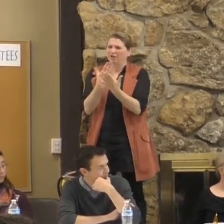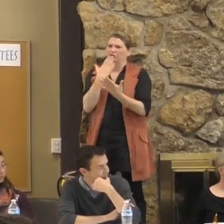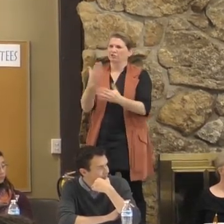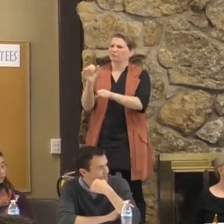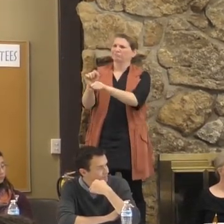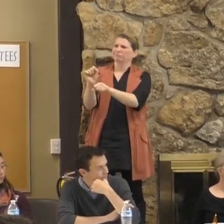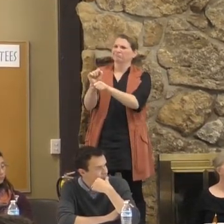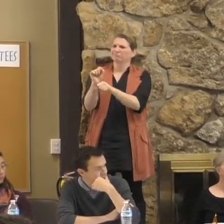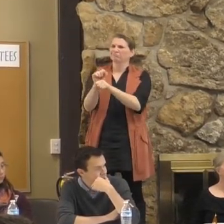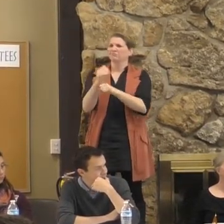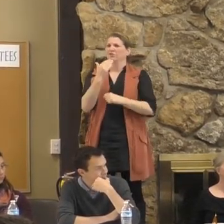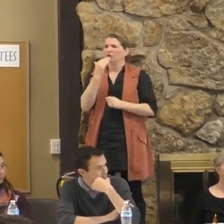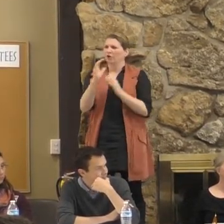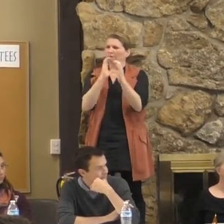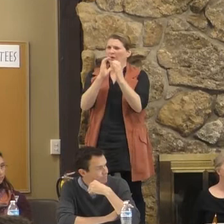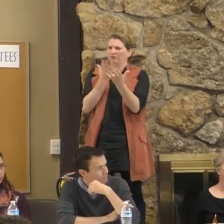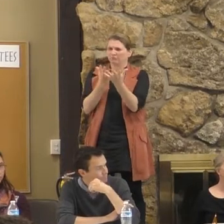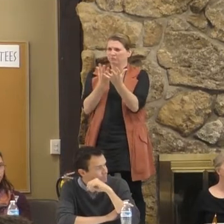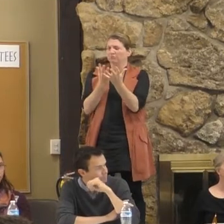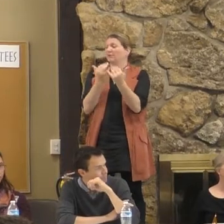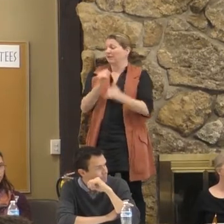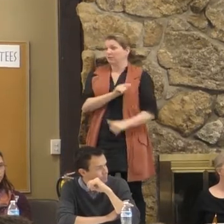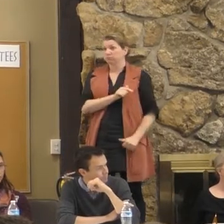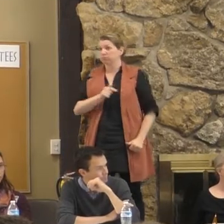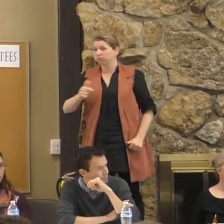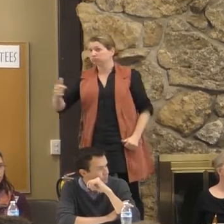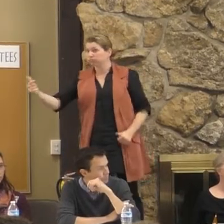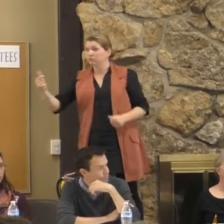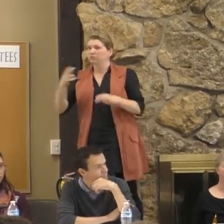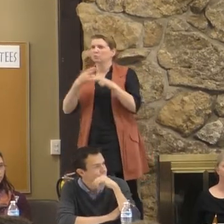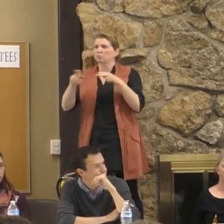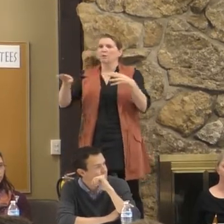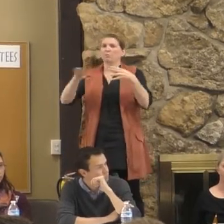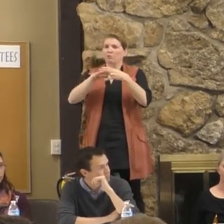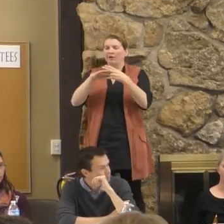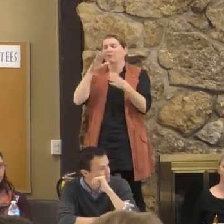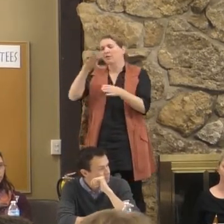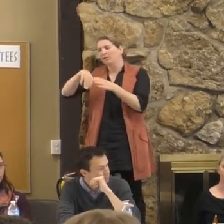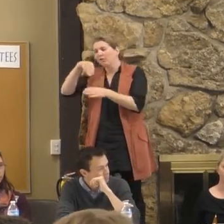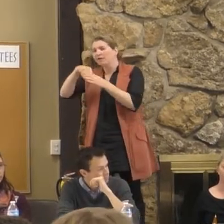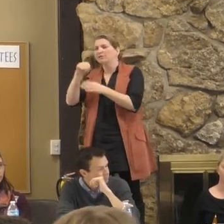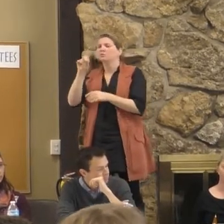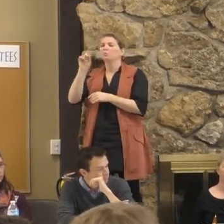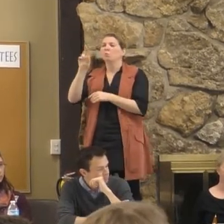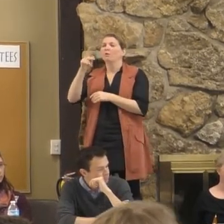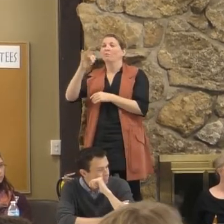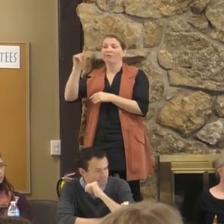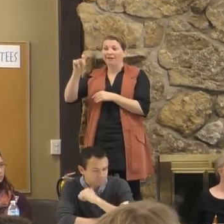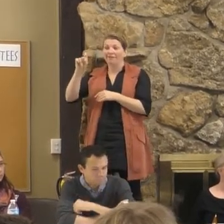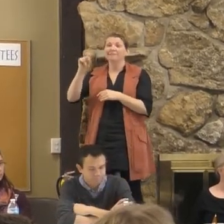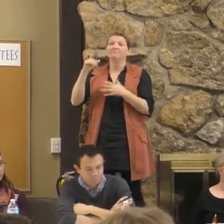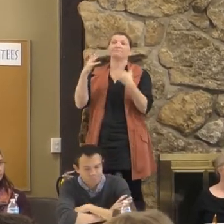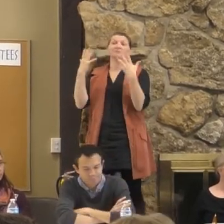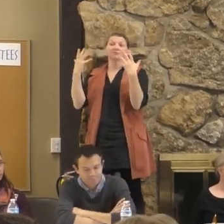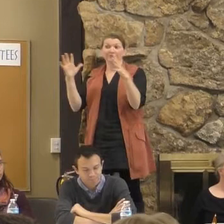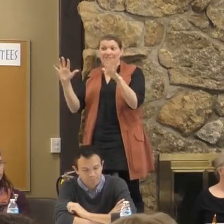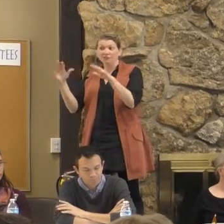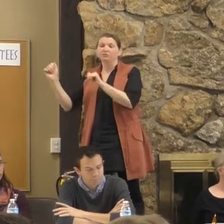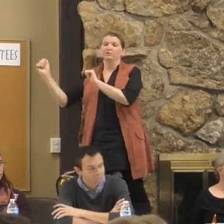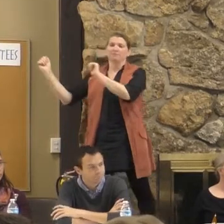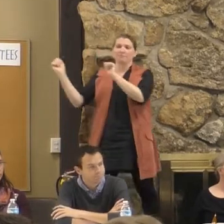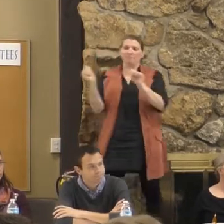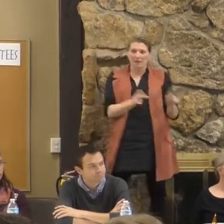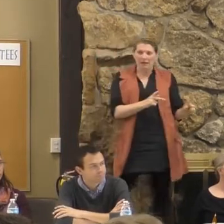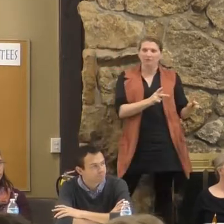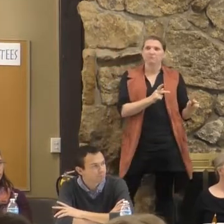do a door prize. And then we're going to come back and we're going to explain what is in these packets and how to use